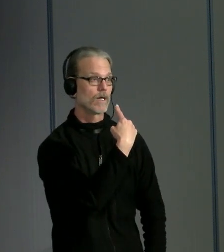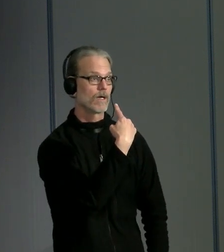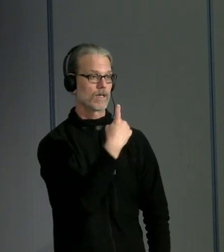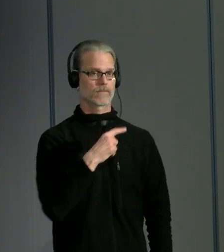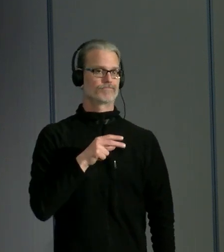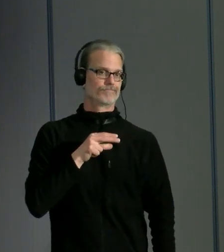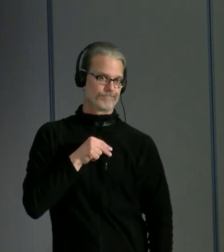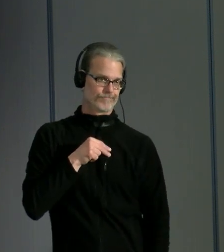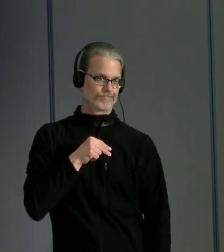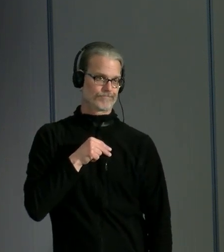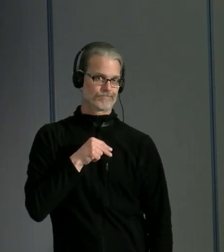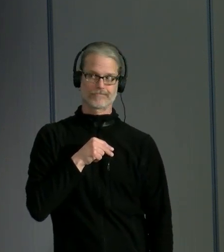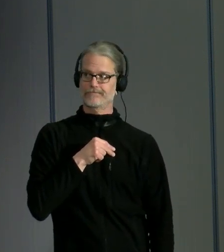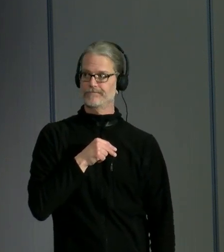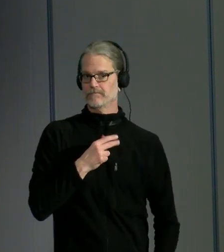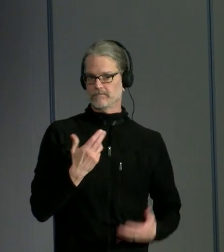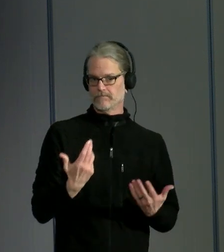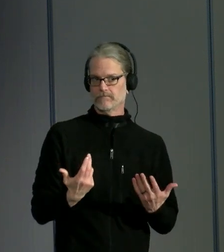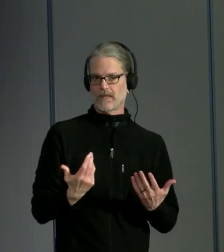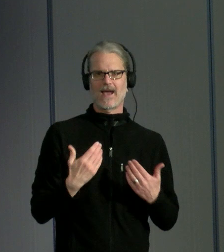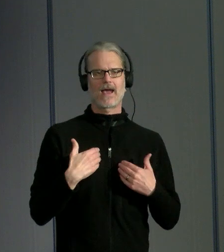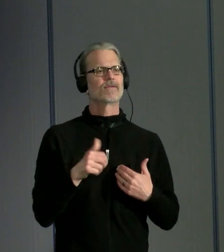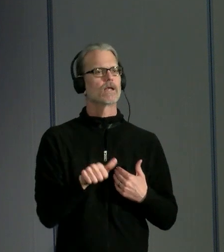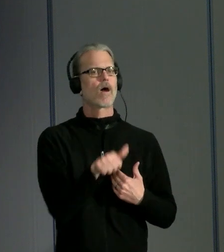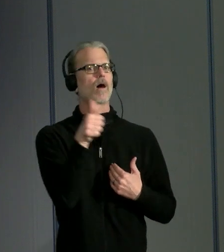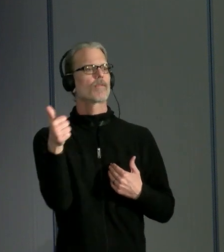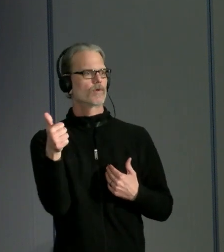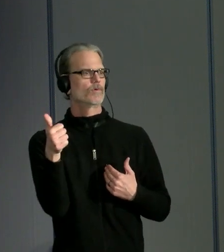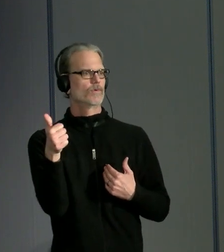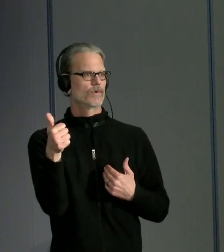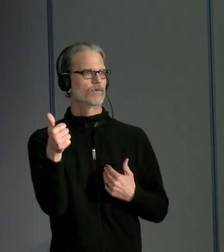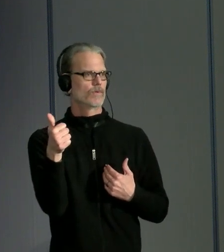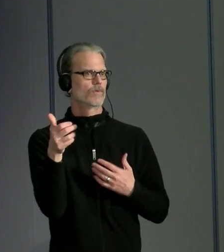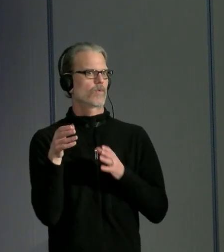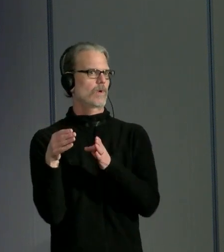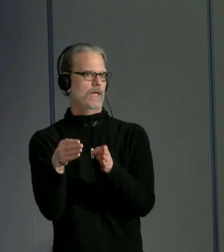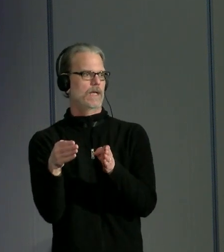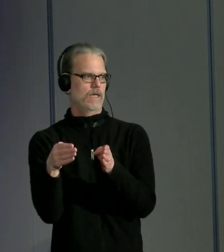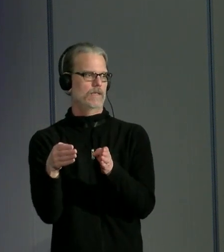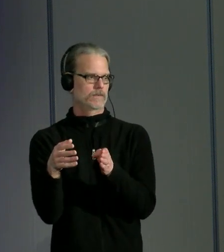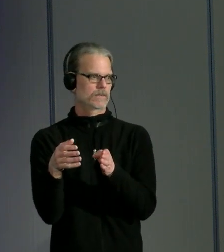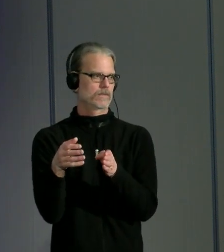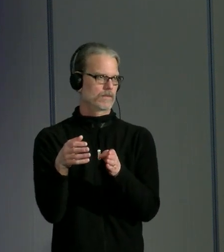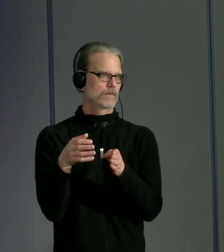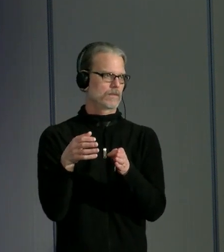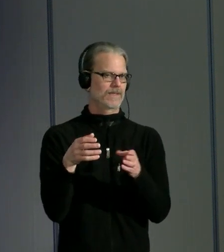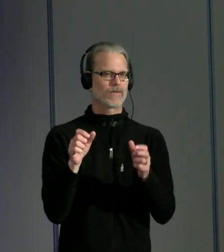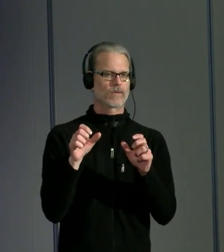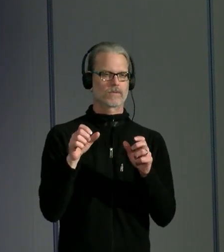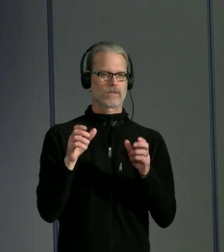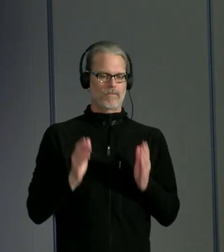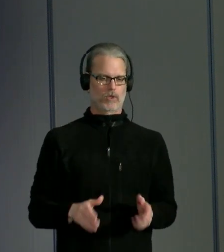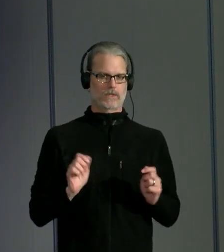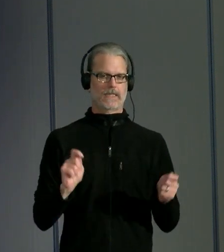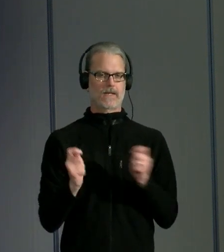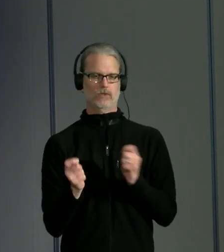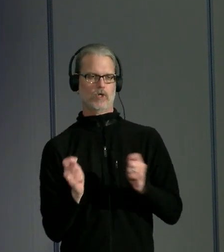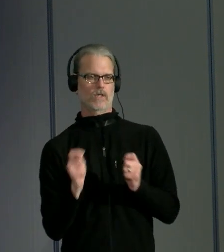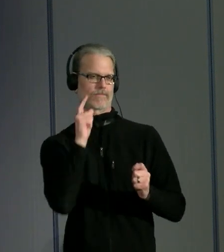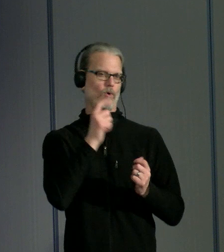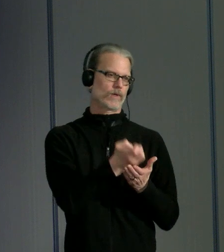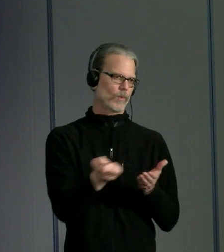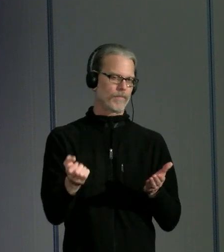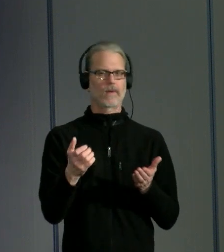lapel or the stand mic. Just having alternative methods and adjustability for all equipment